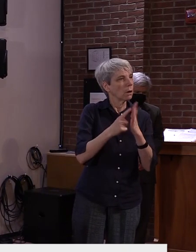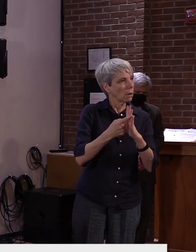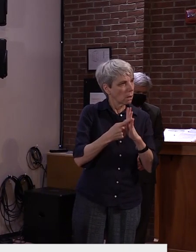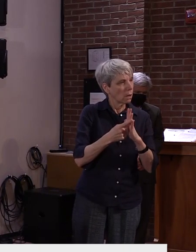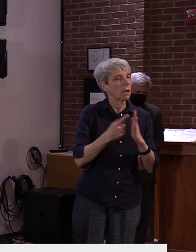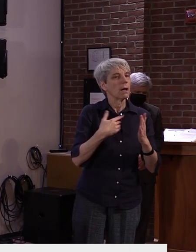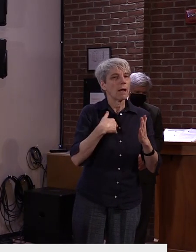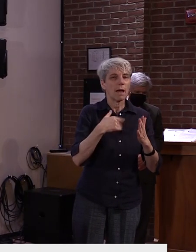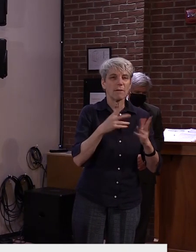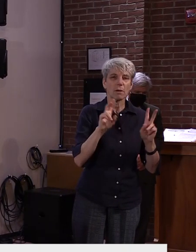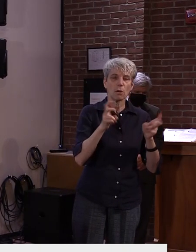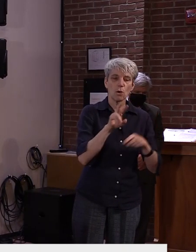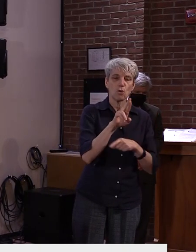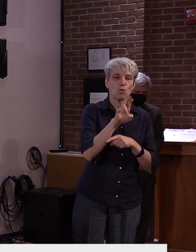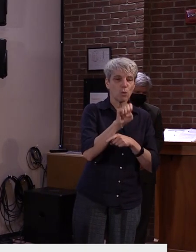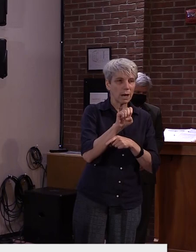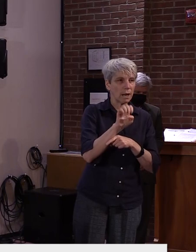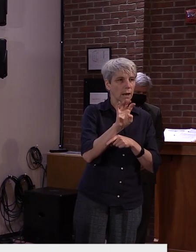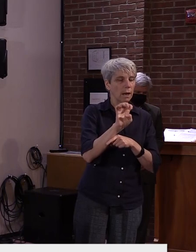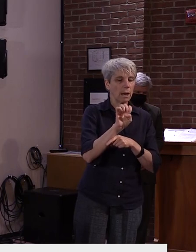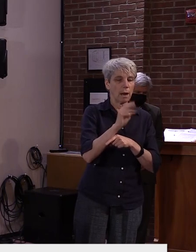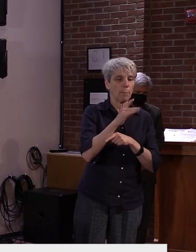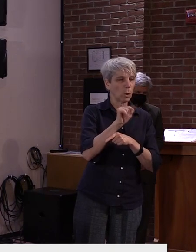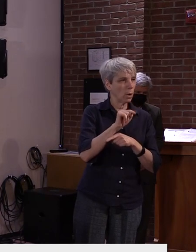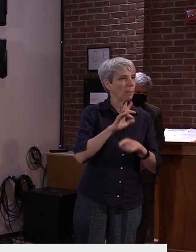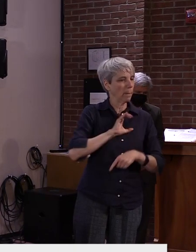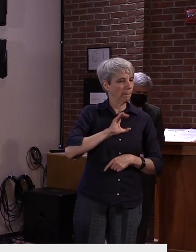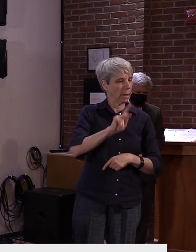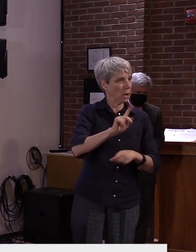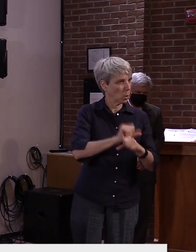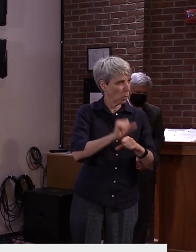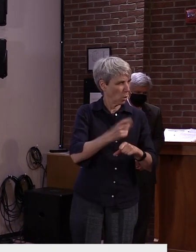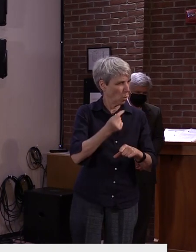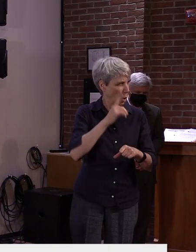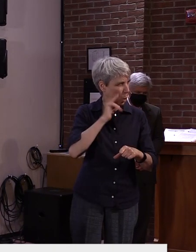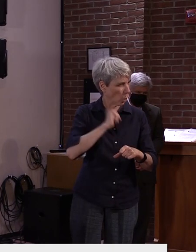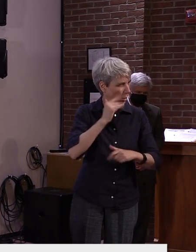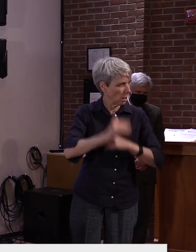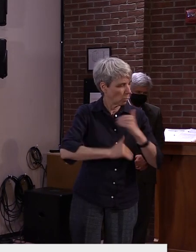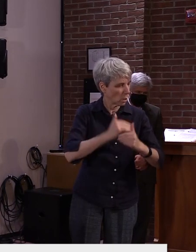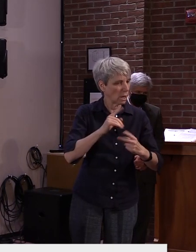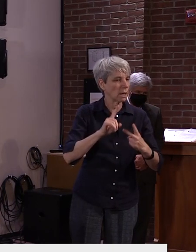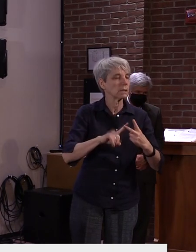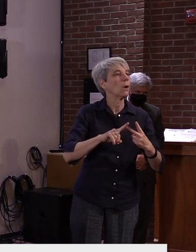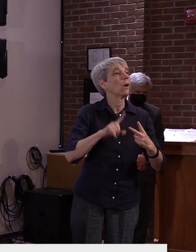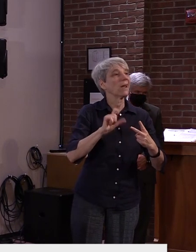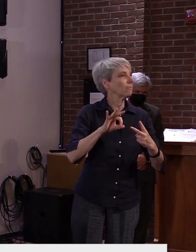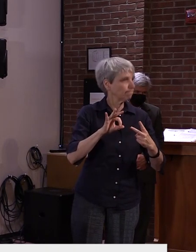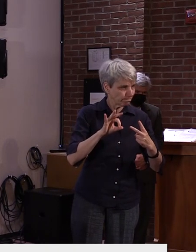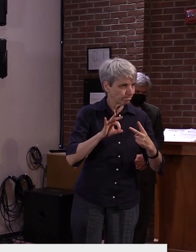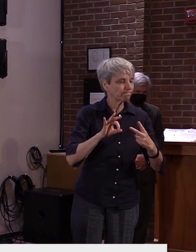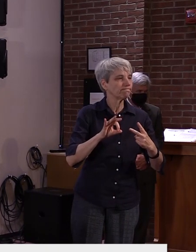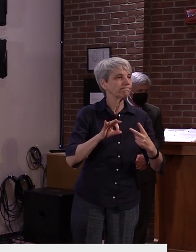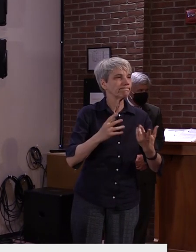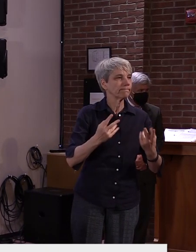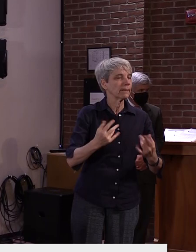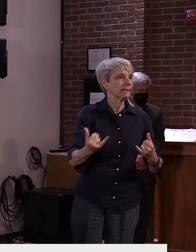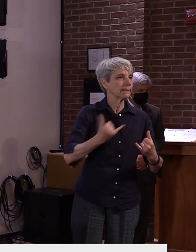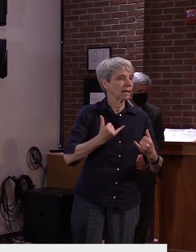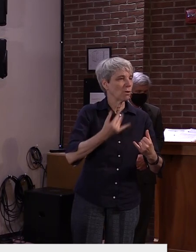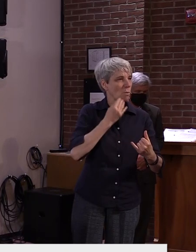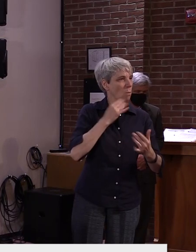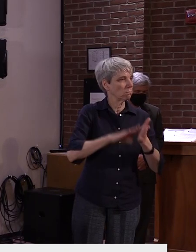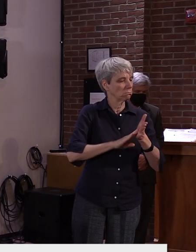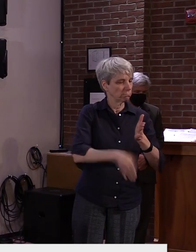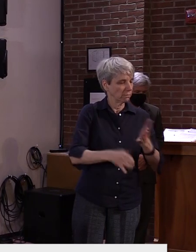reemployment services and workforce development services, while also walking them through the unemployment insurance process and how